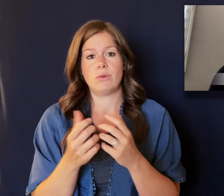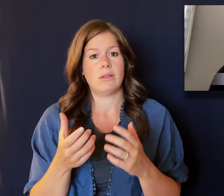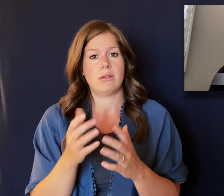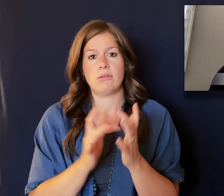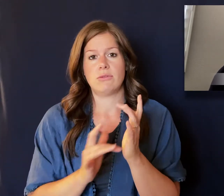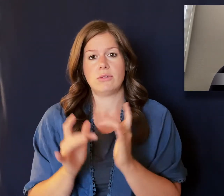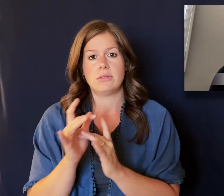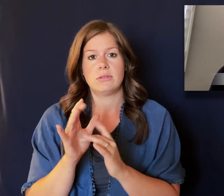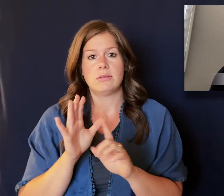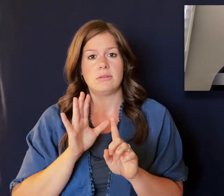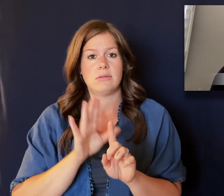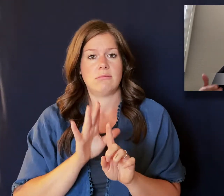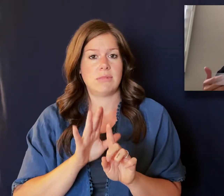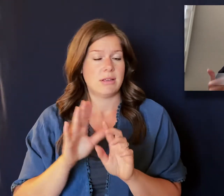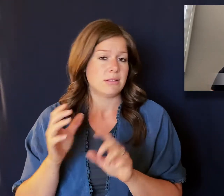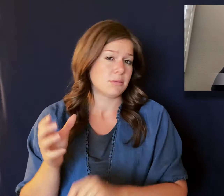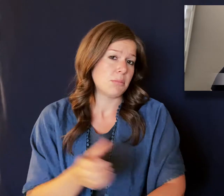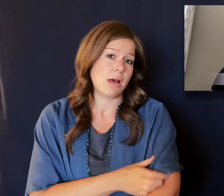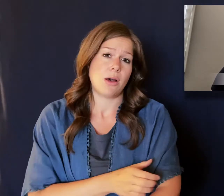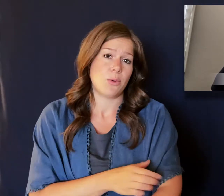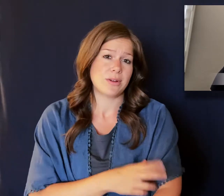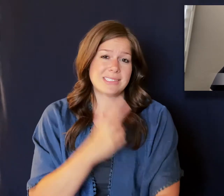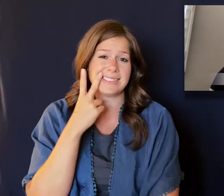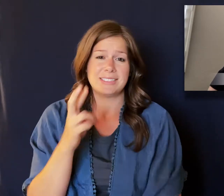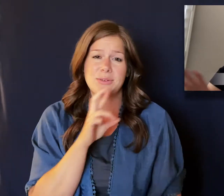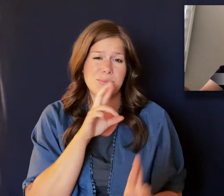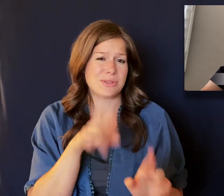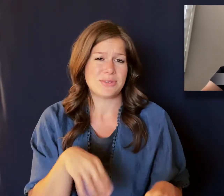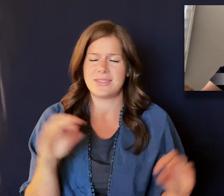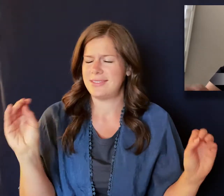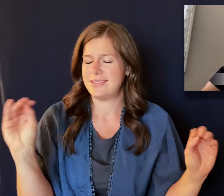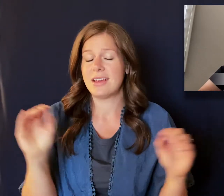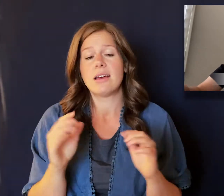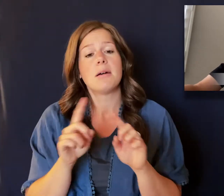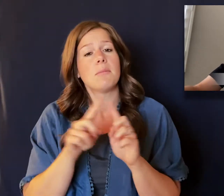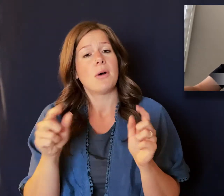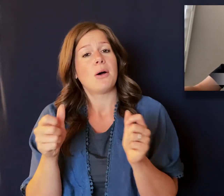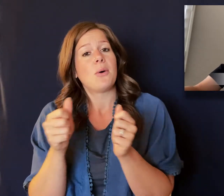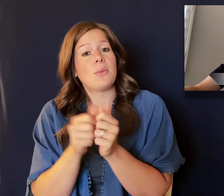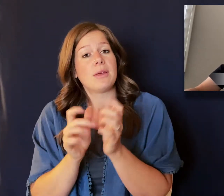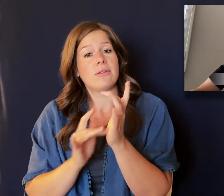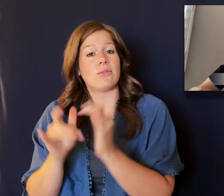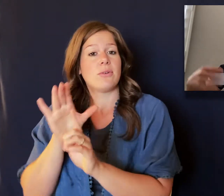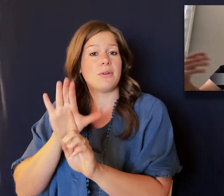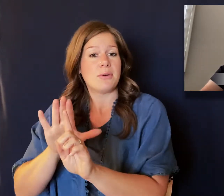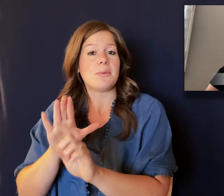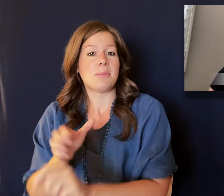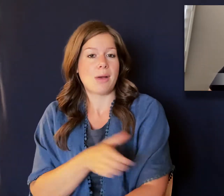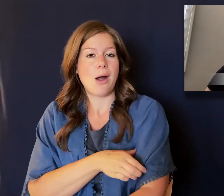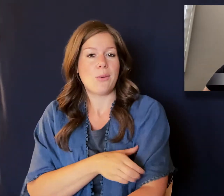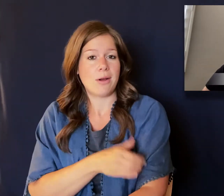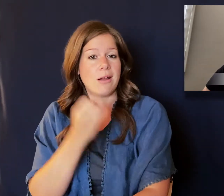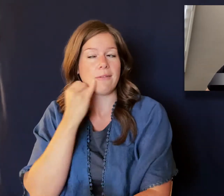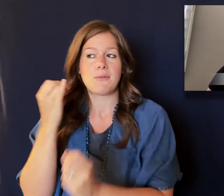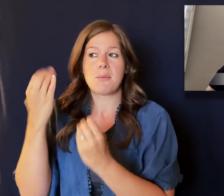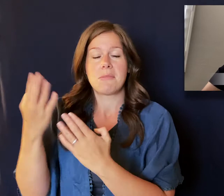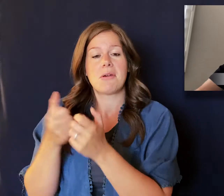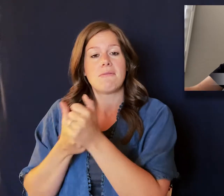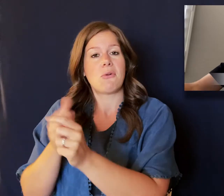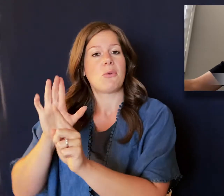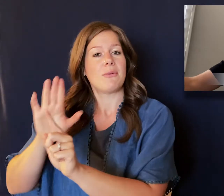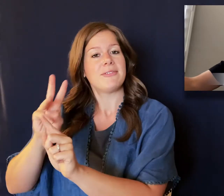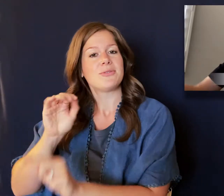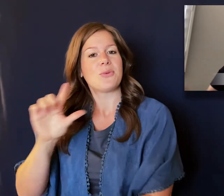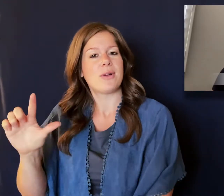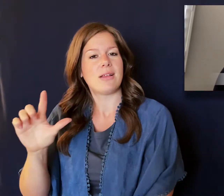in the ministry. But by the power of Christ, obeying him, following his will, they would see a harvest, and they would